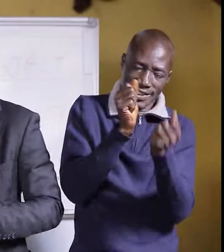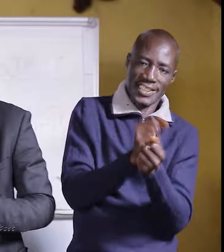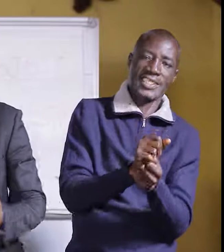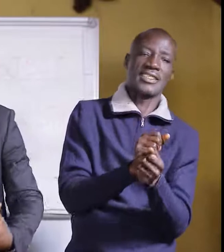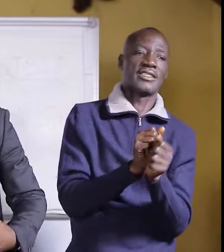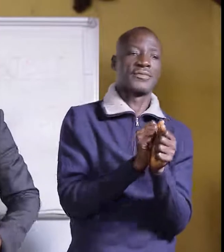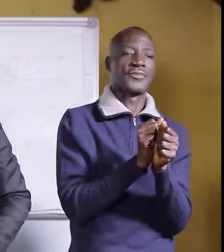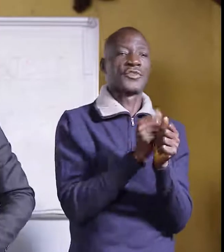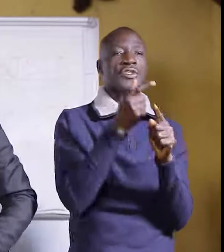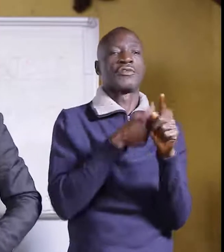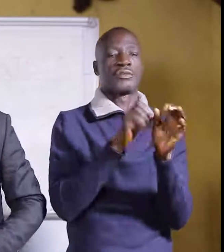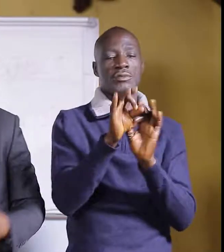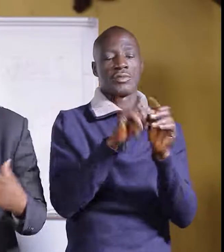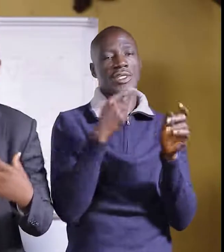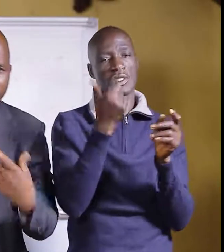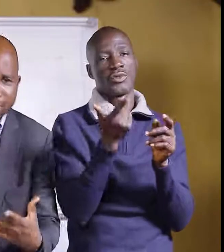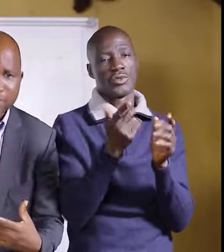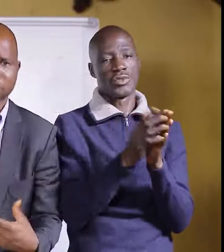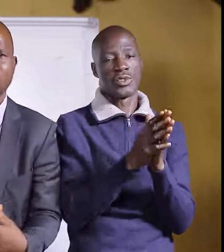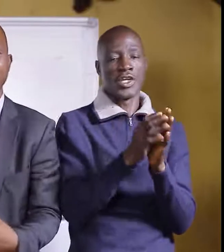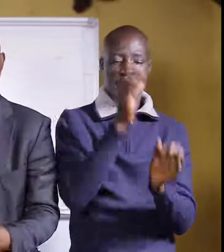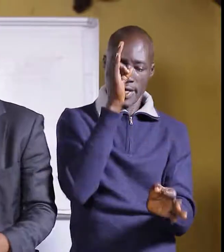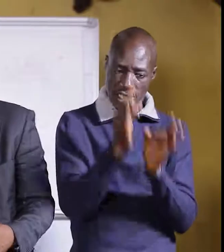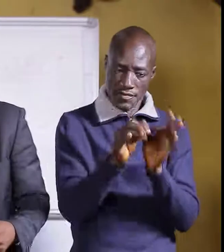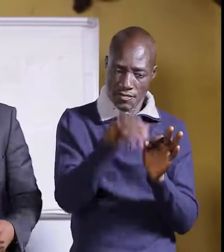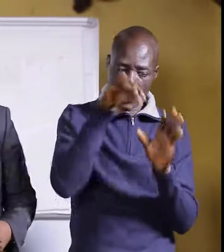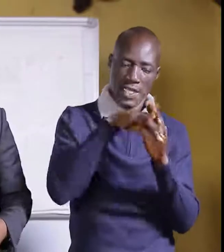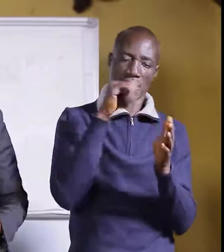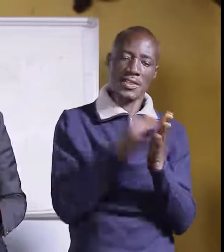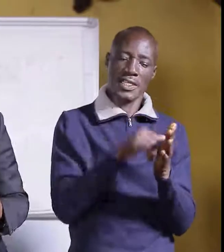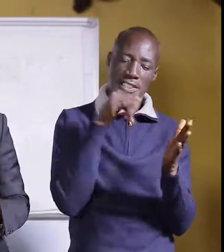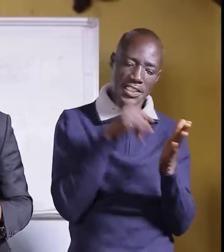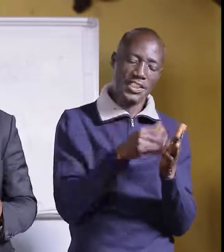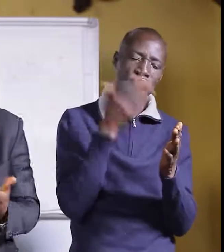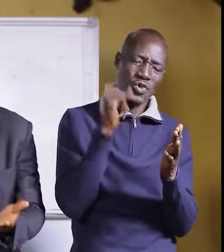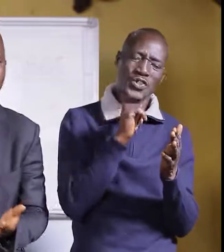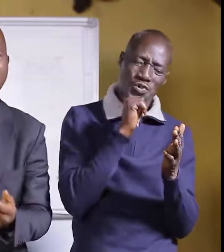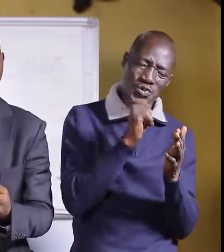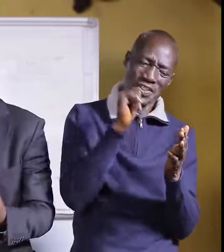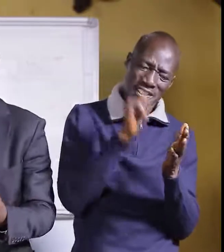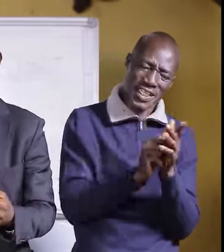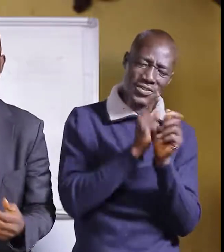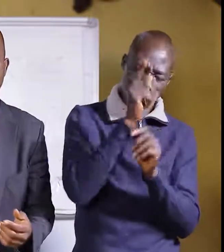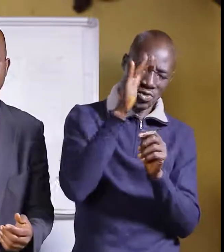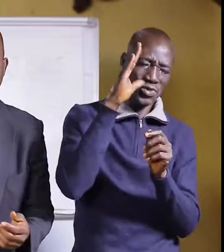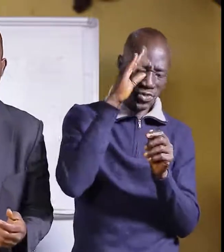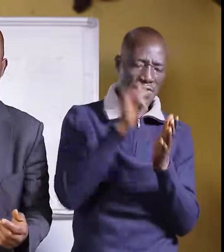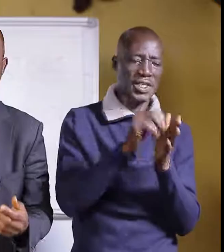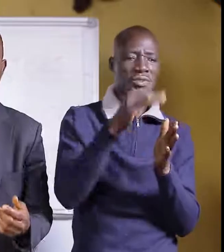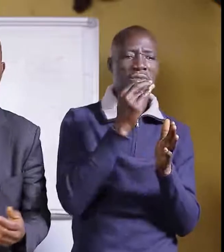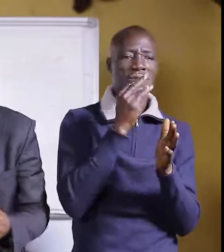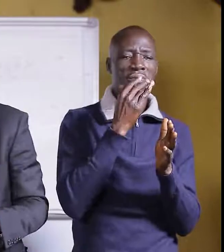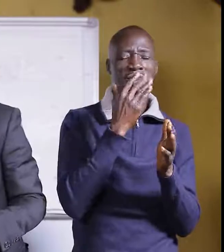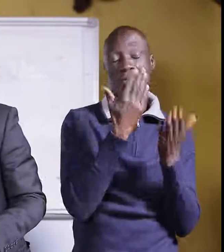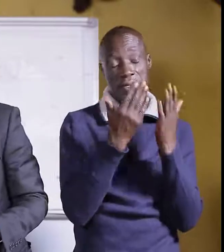Now from the explanation I gave you, if you discover that it was not your tall son that took the biscuit, it was